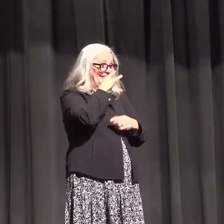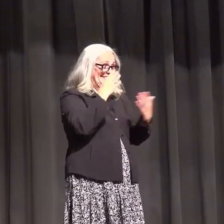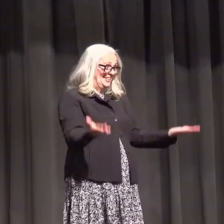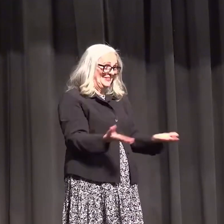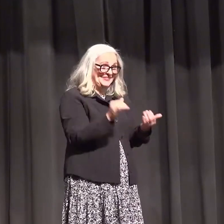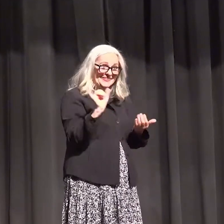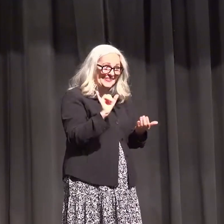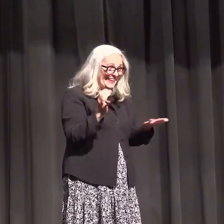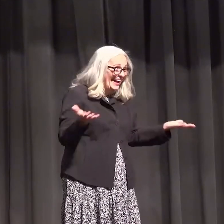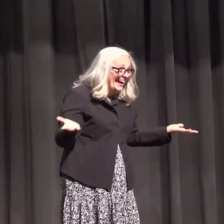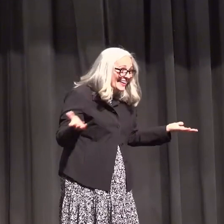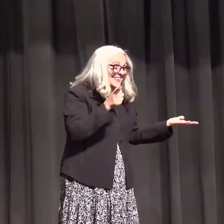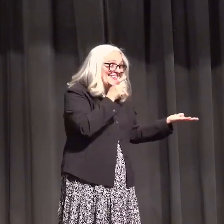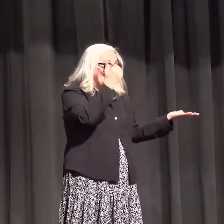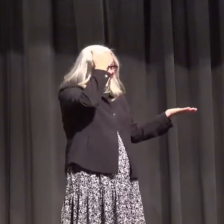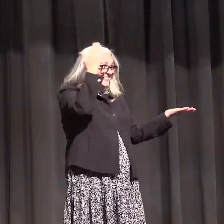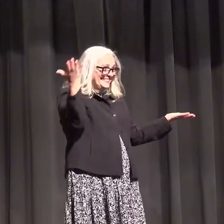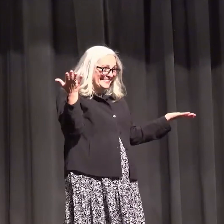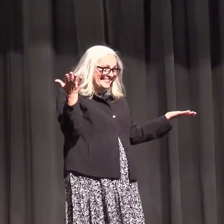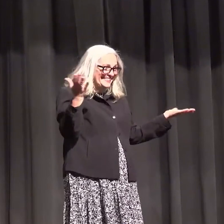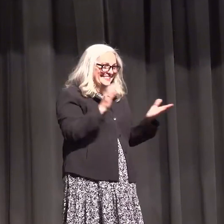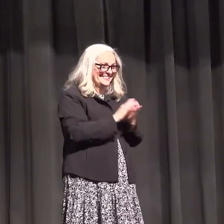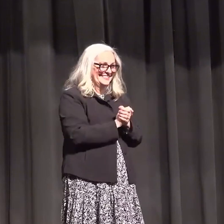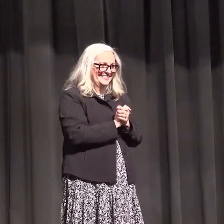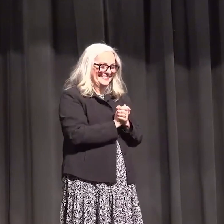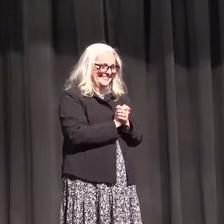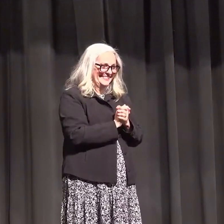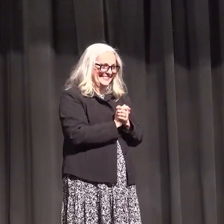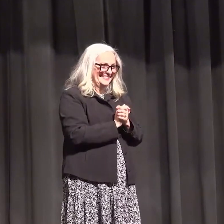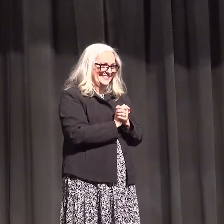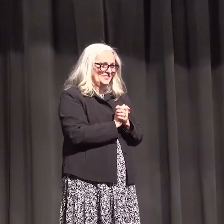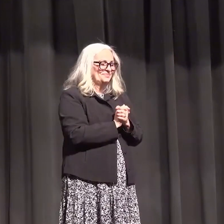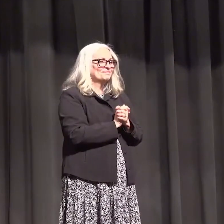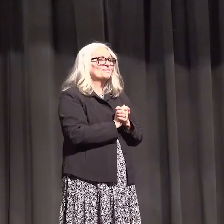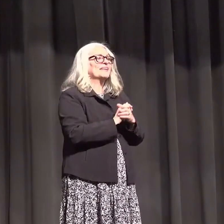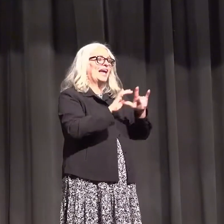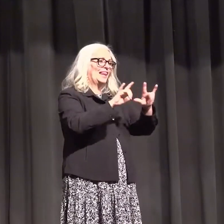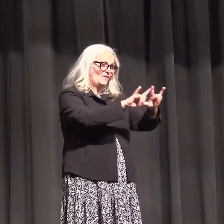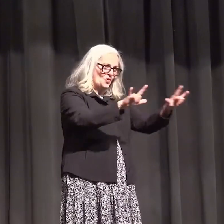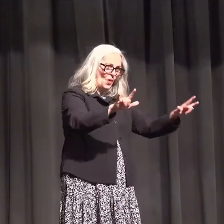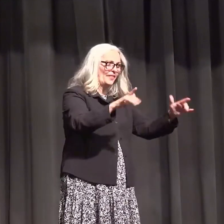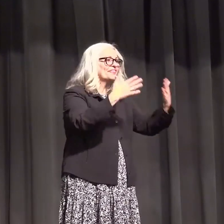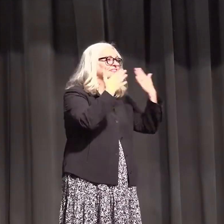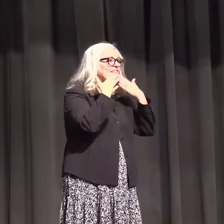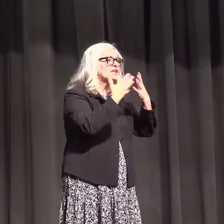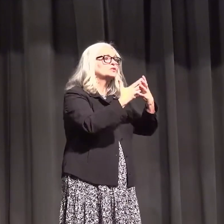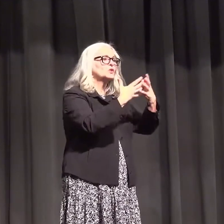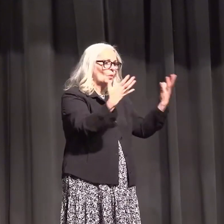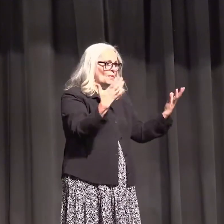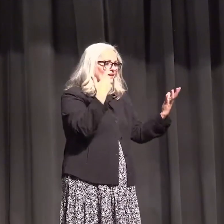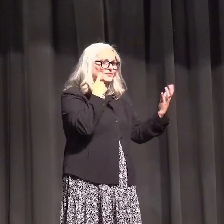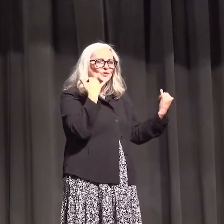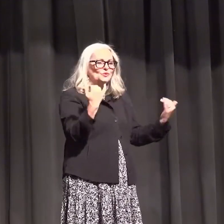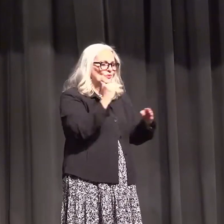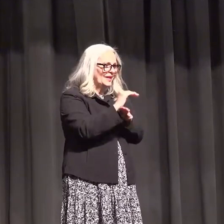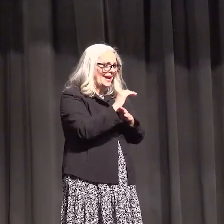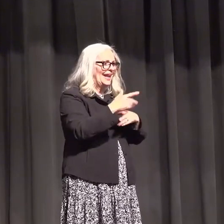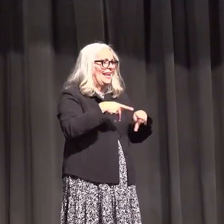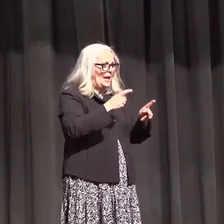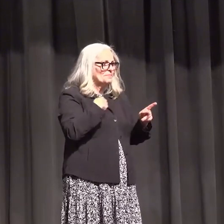one day you'll see your children here as well. Who knows? That could happen. I love you all. Thank you so very much for